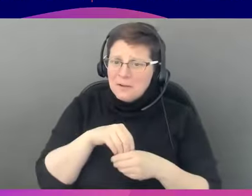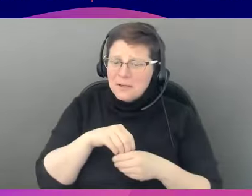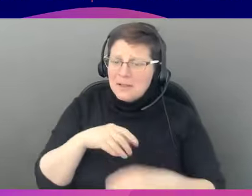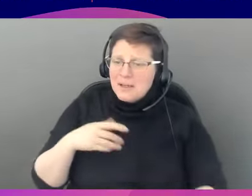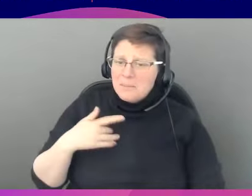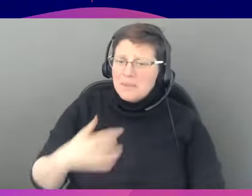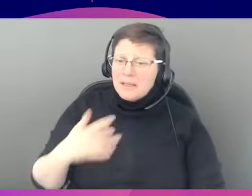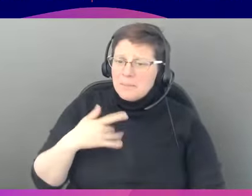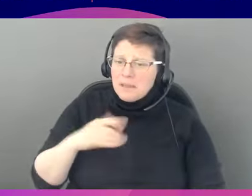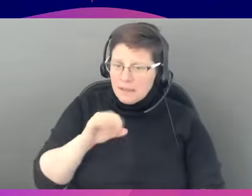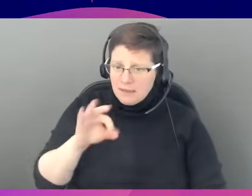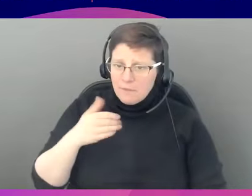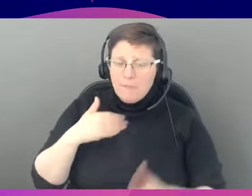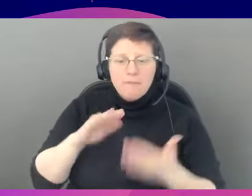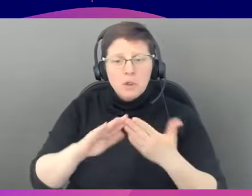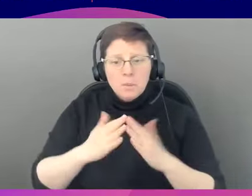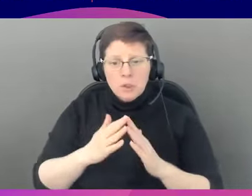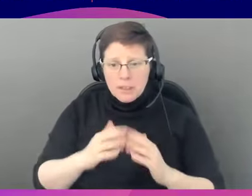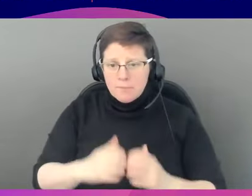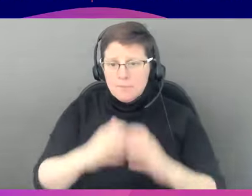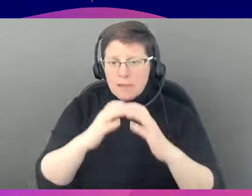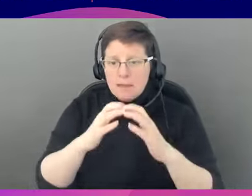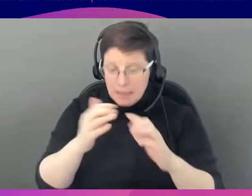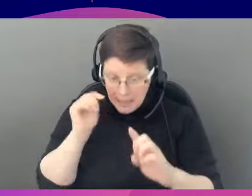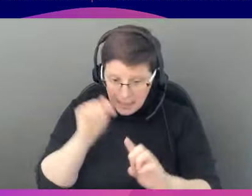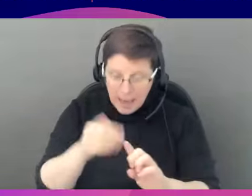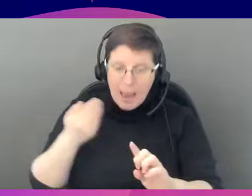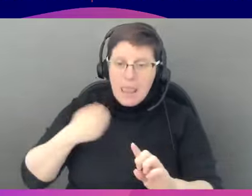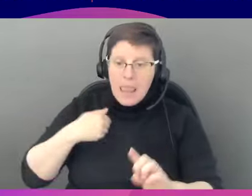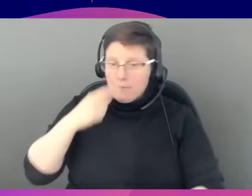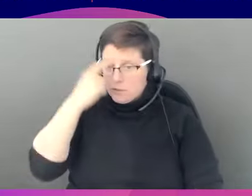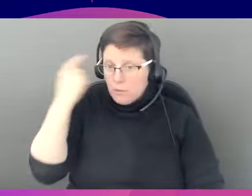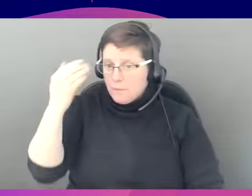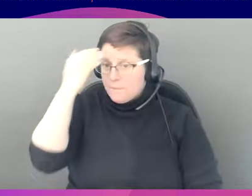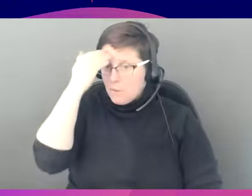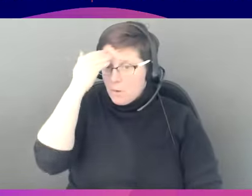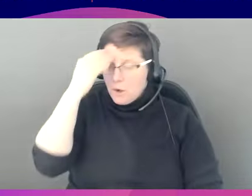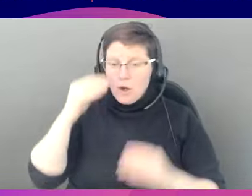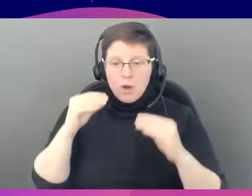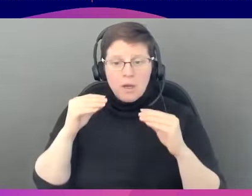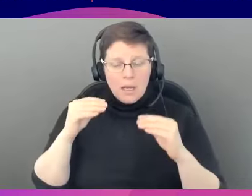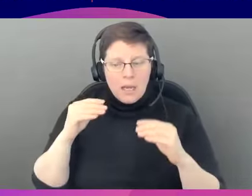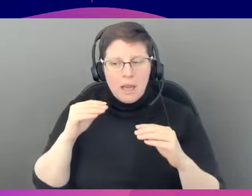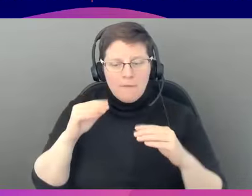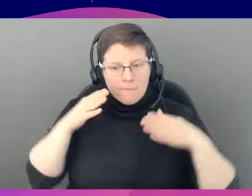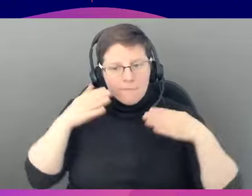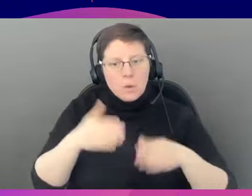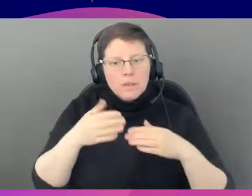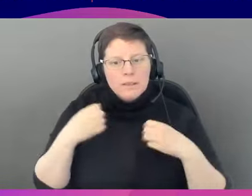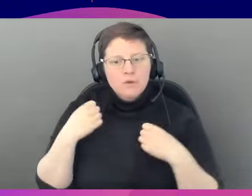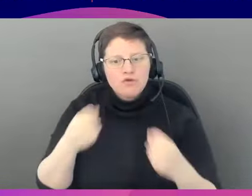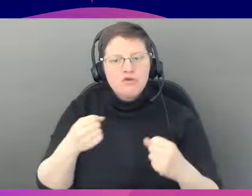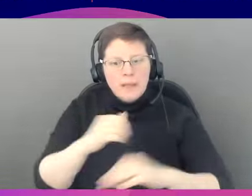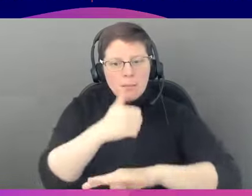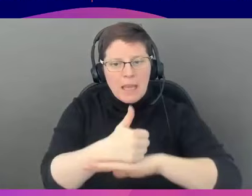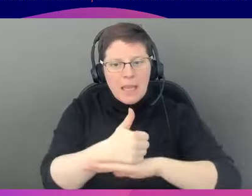have a community that is more trauma informed and is more strengths based, it makes it so much easier